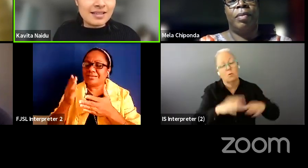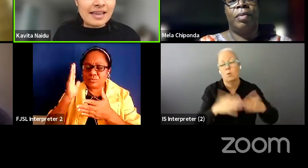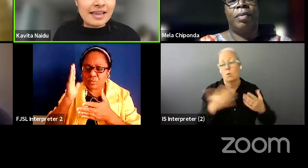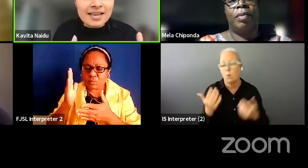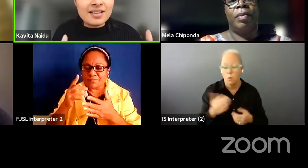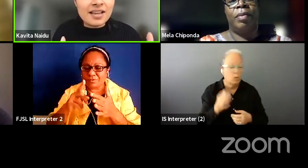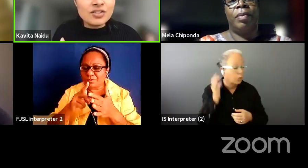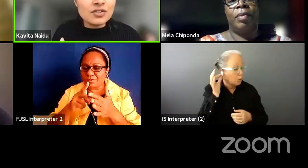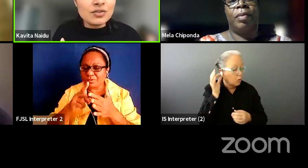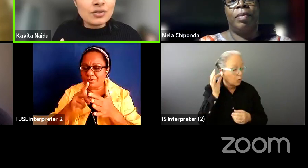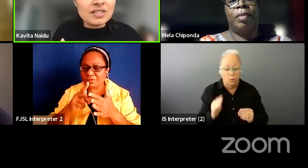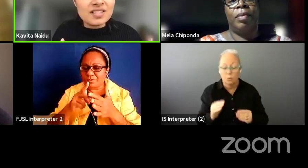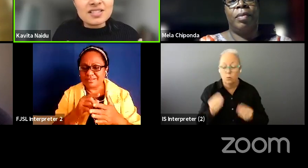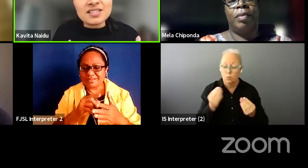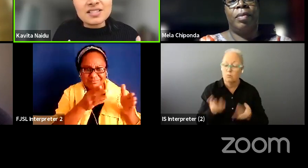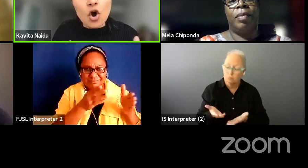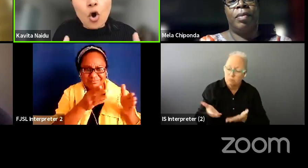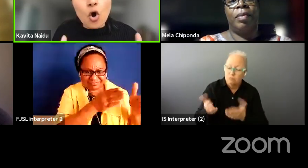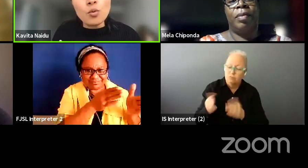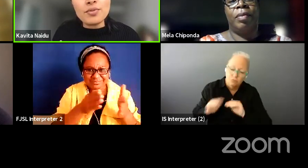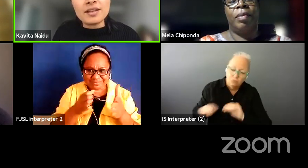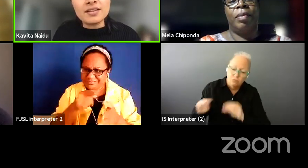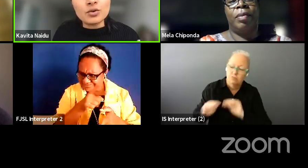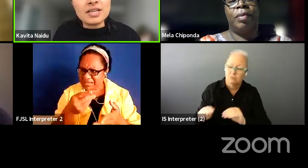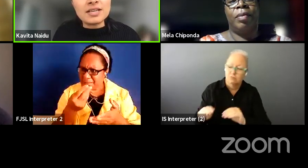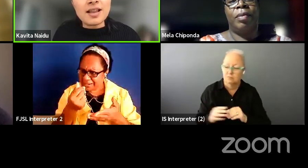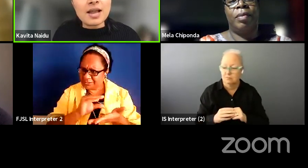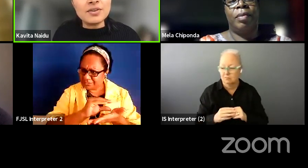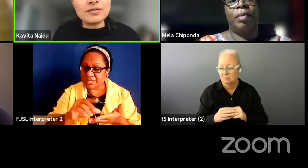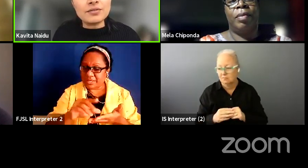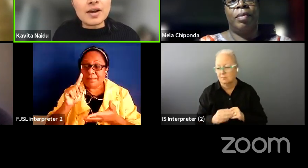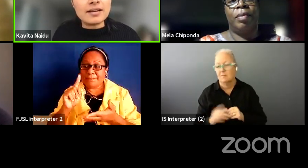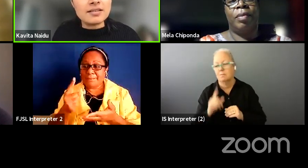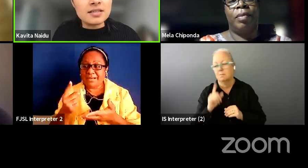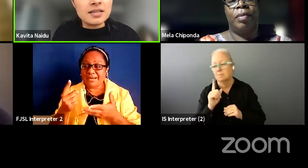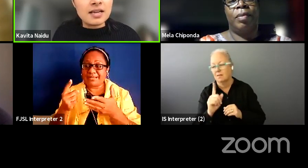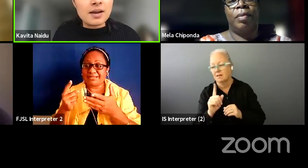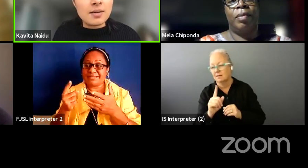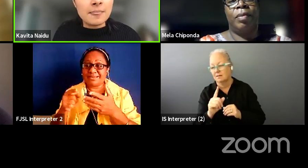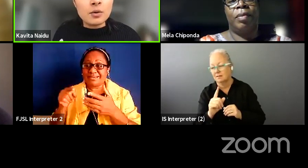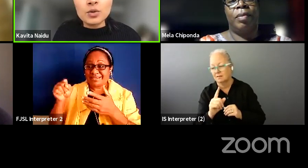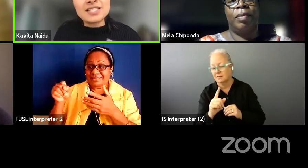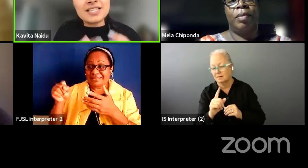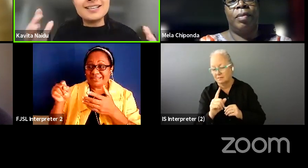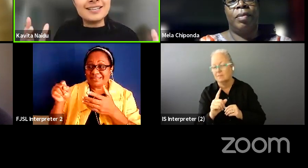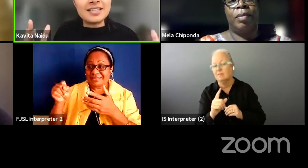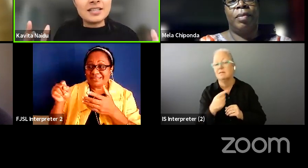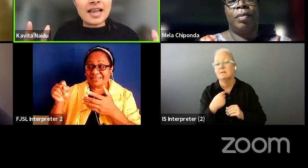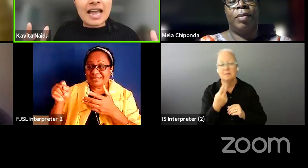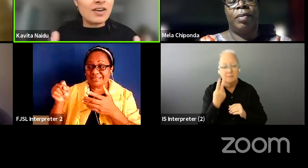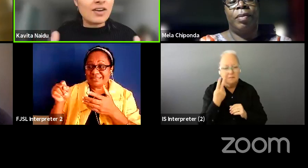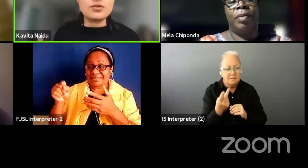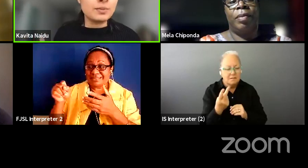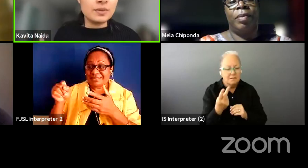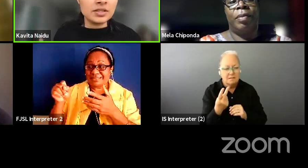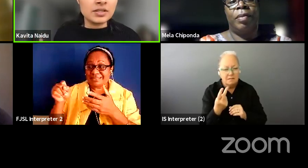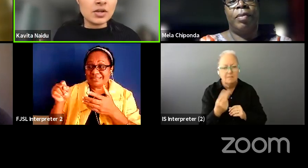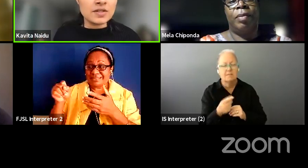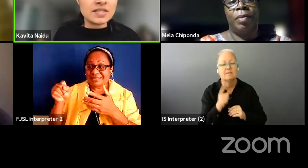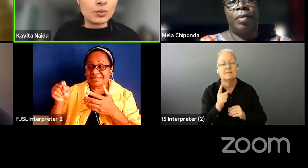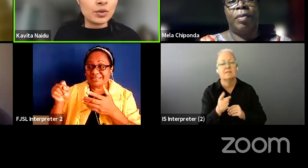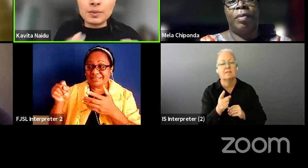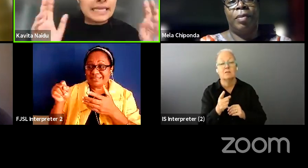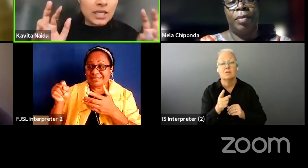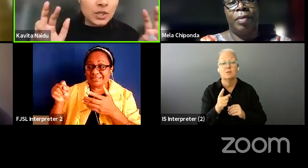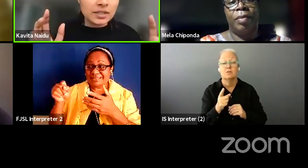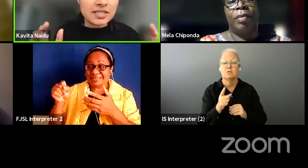is, and you know, this hope that the Green Climate Fund will suddenly have $100